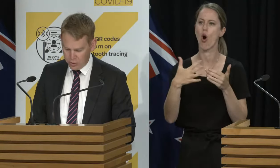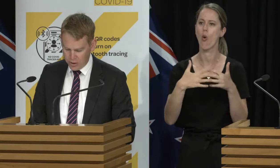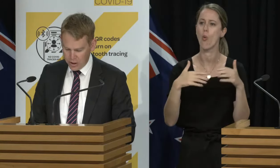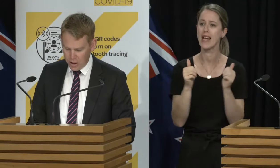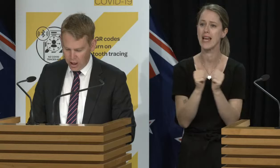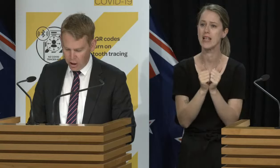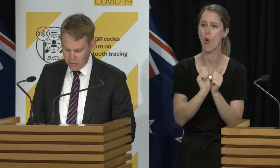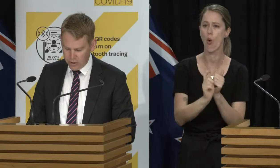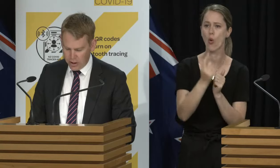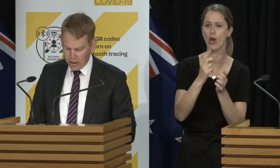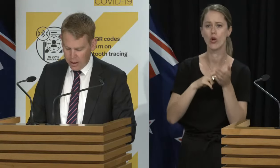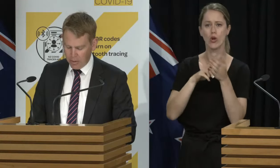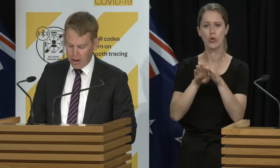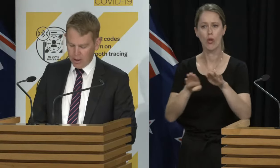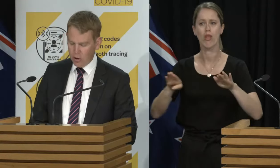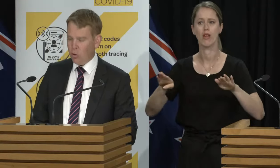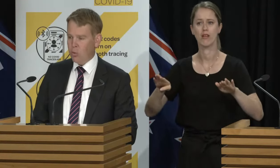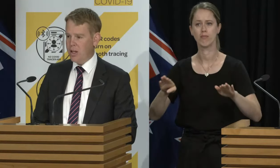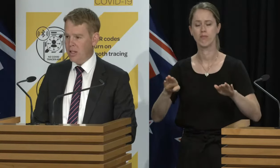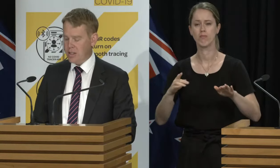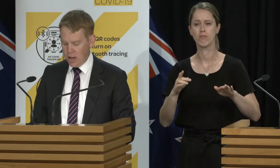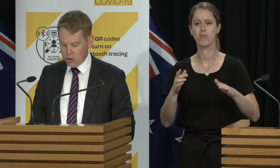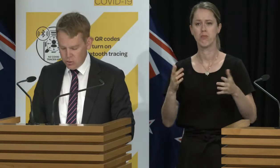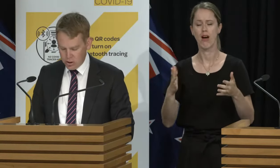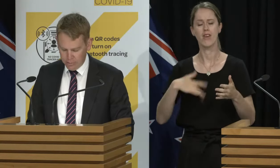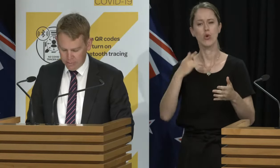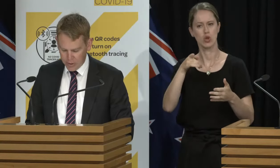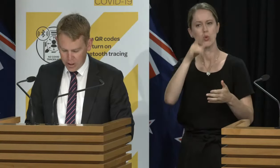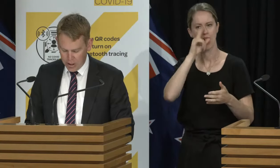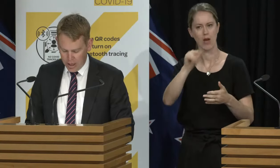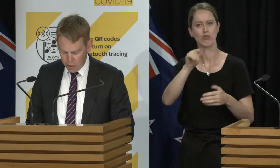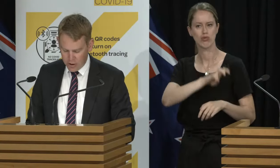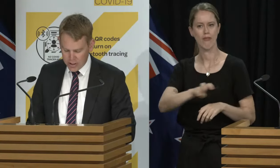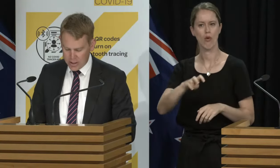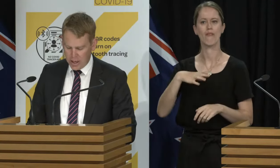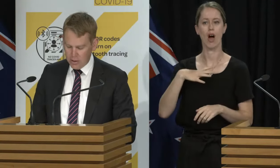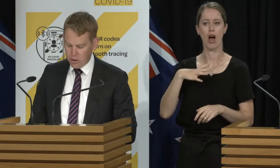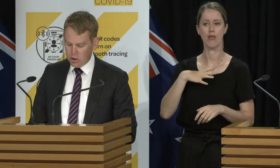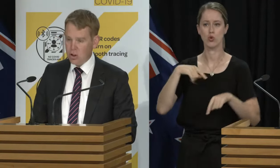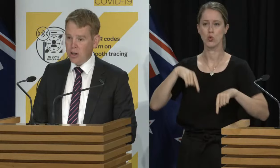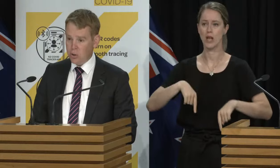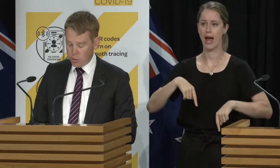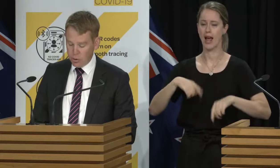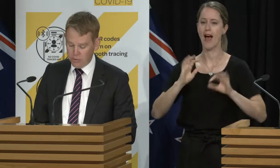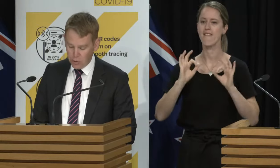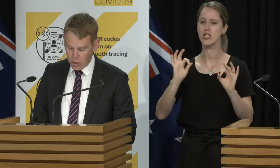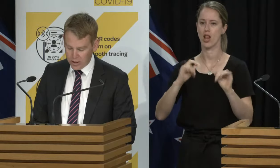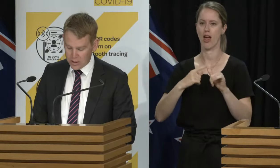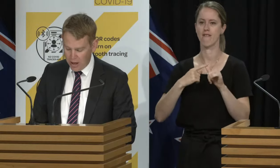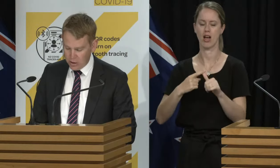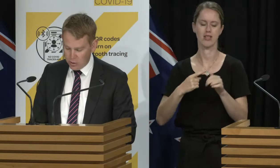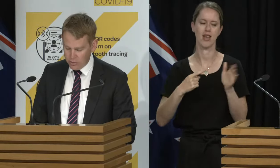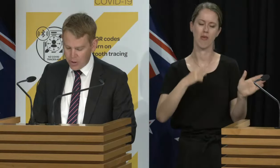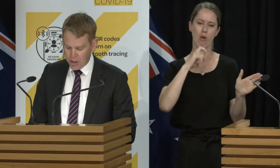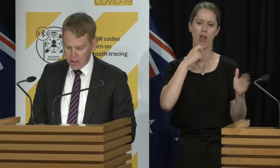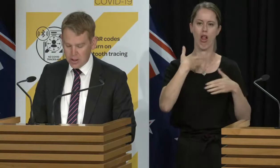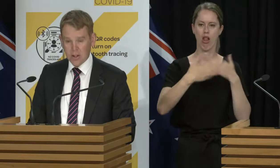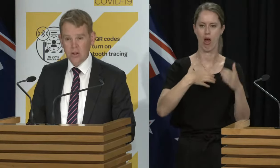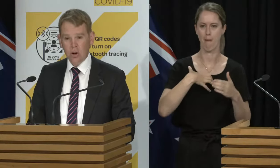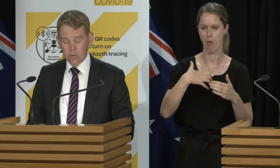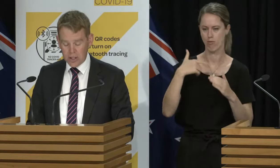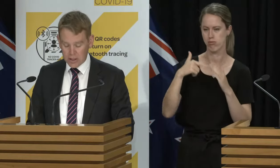and Northland over the upcoming long weekends can do so. Our advice today, which Dr. Bloomfiled will expand on,